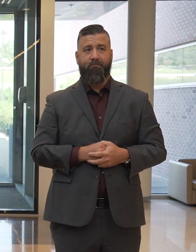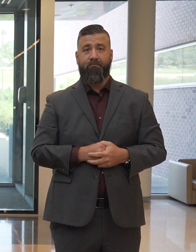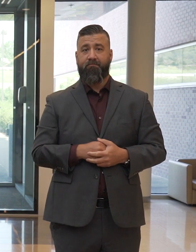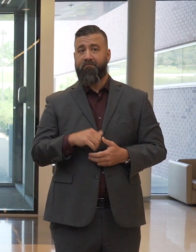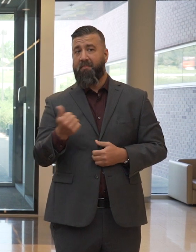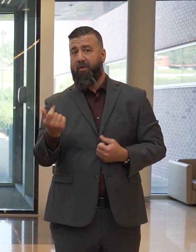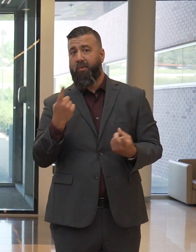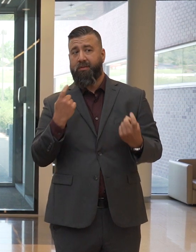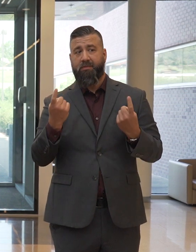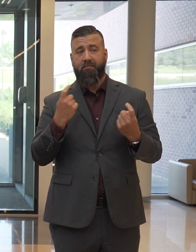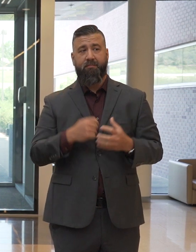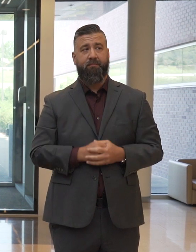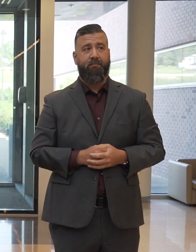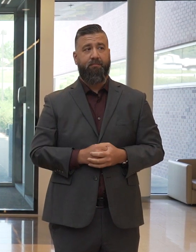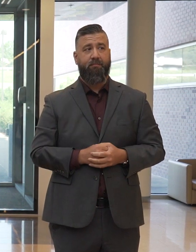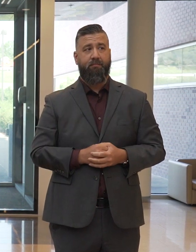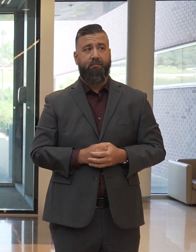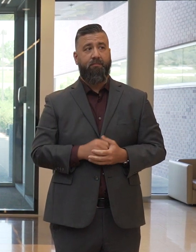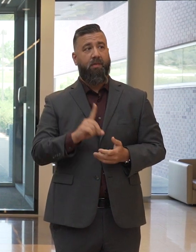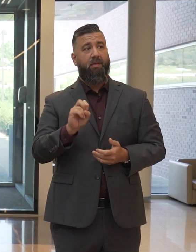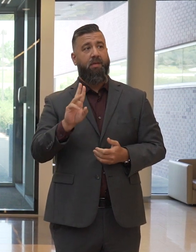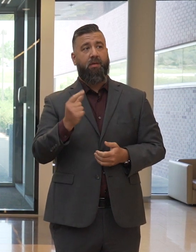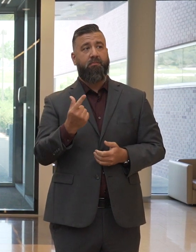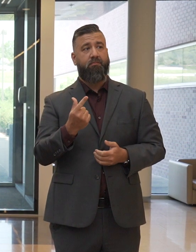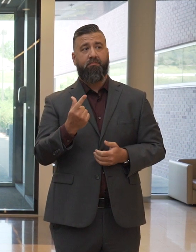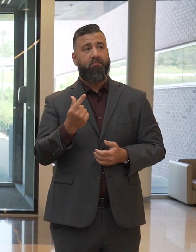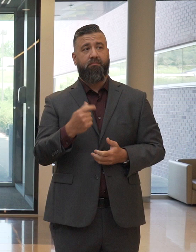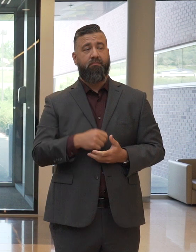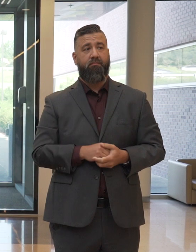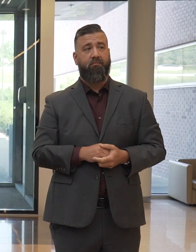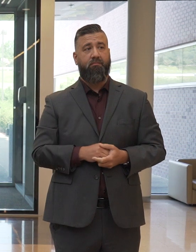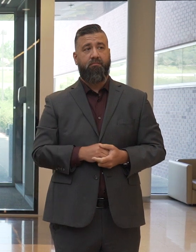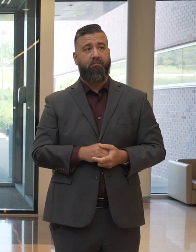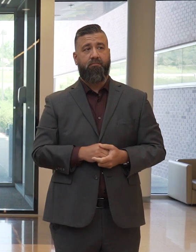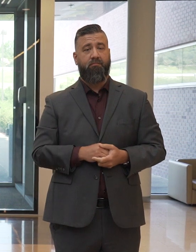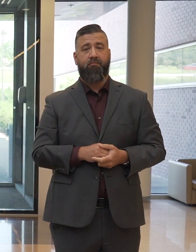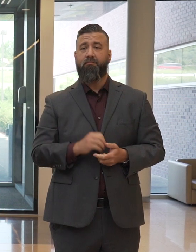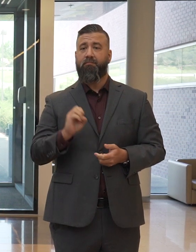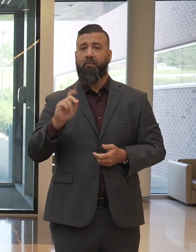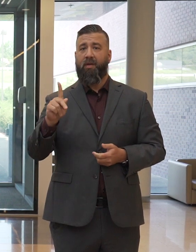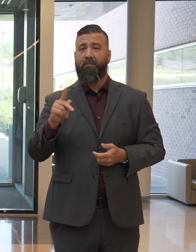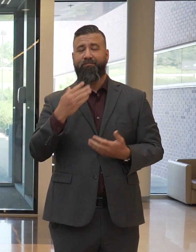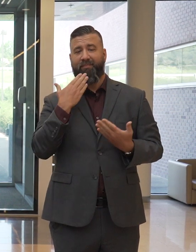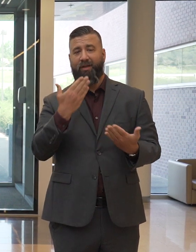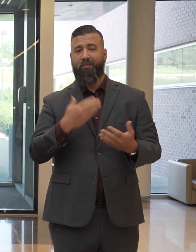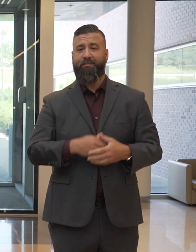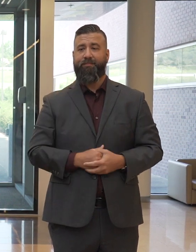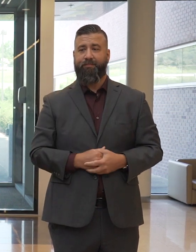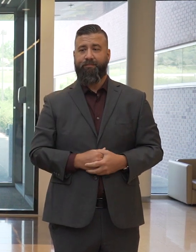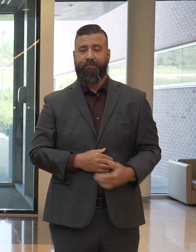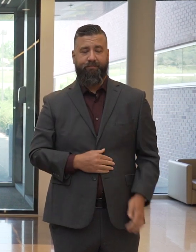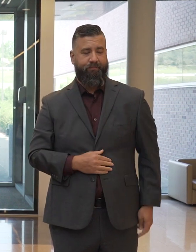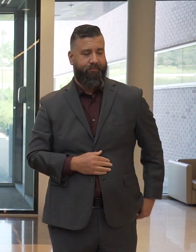Any other questions? Doug? Okay, thank you.